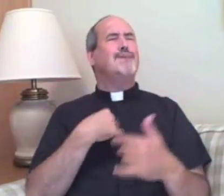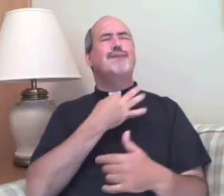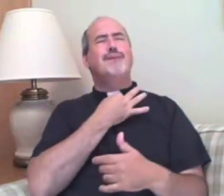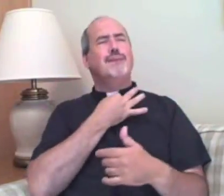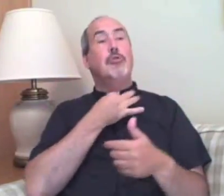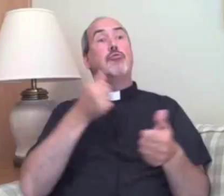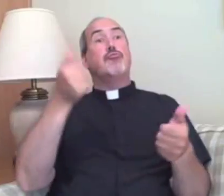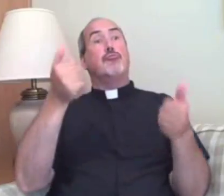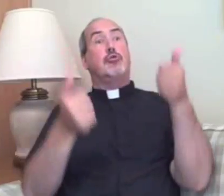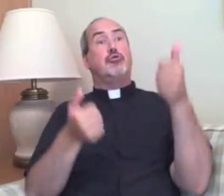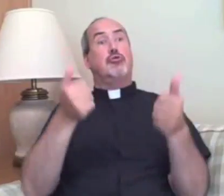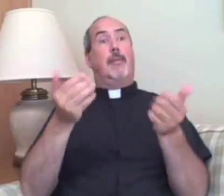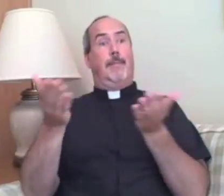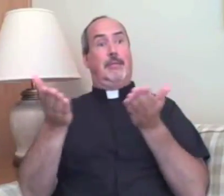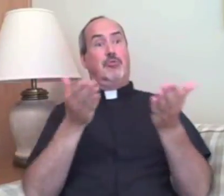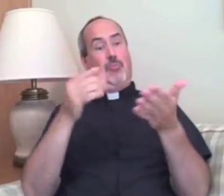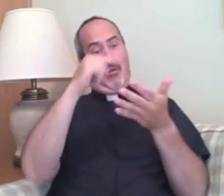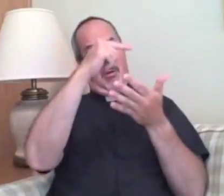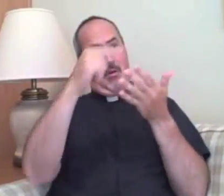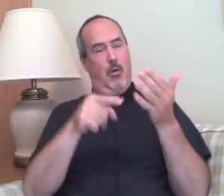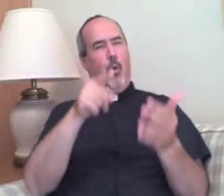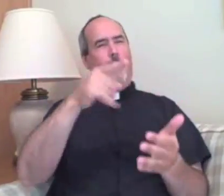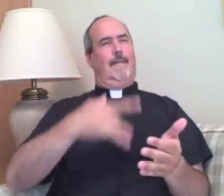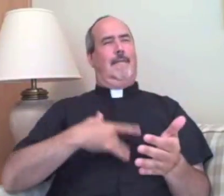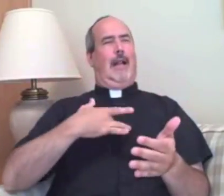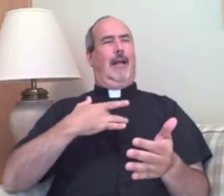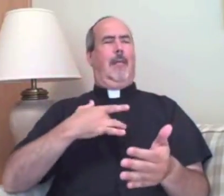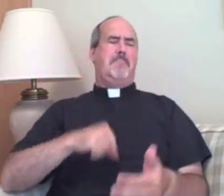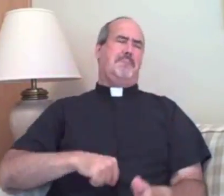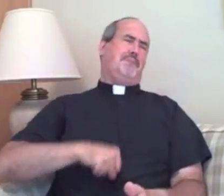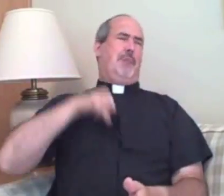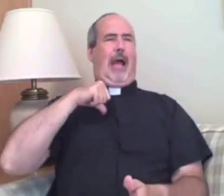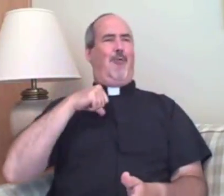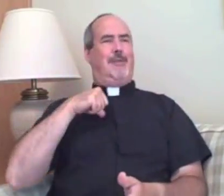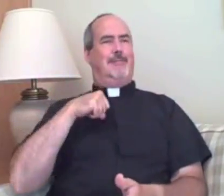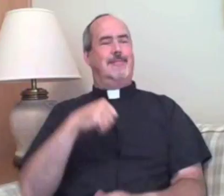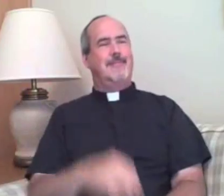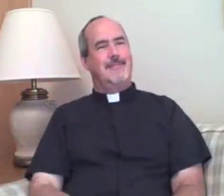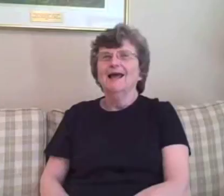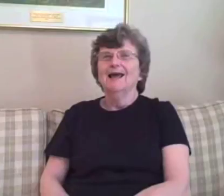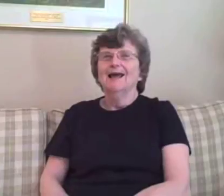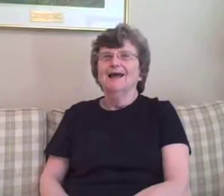you've really served in a lot of capacities. Which one of all those do you feel that you're most proud of?